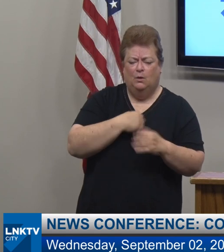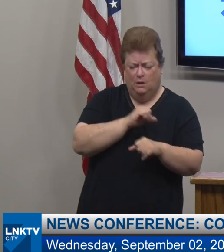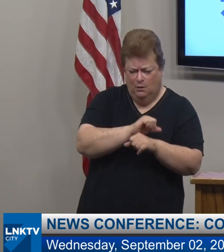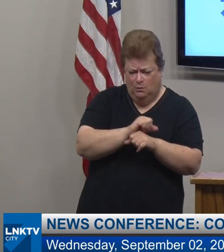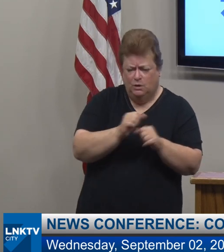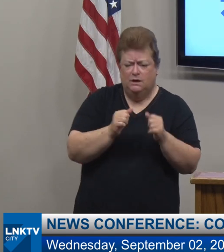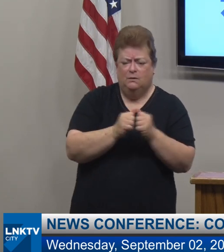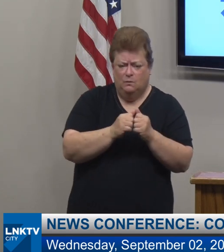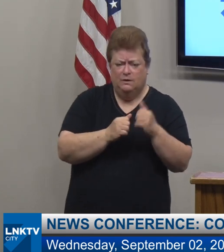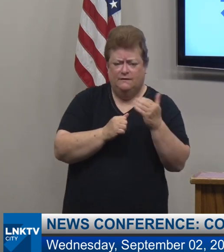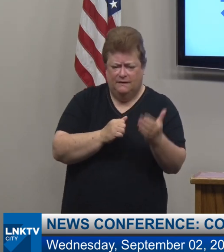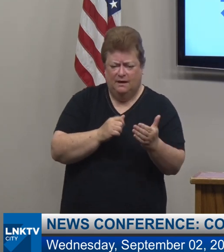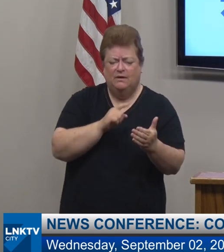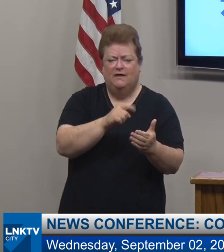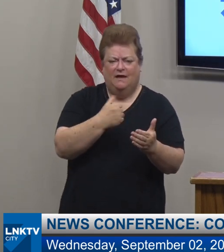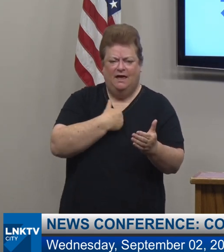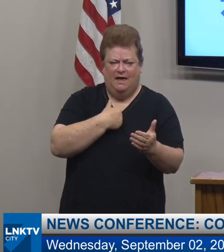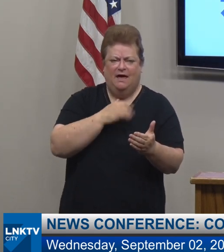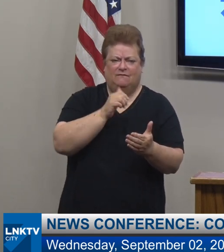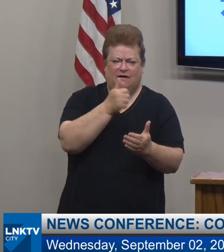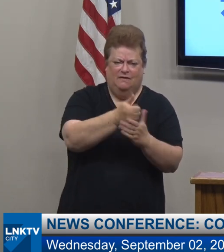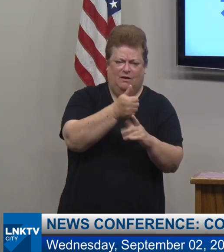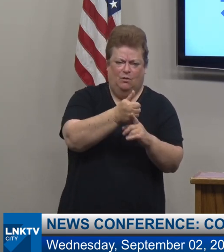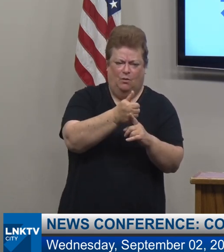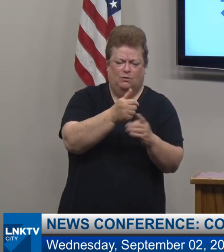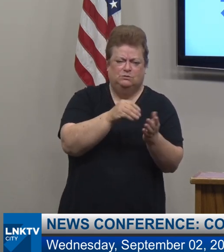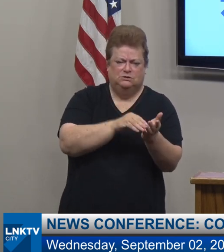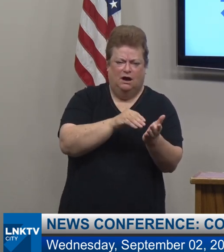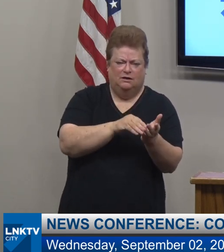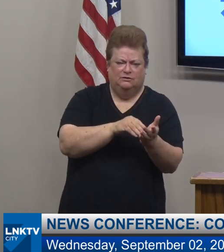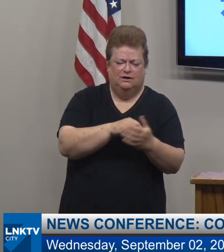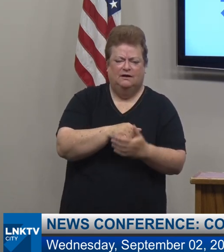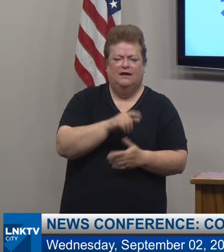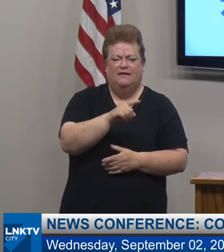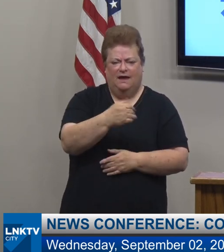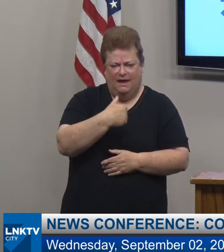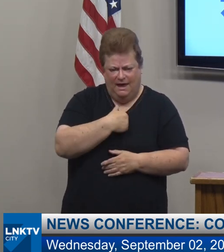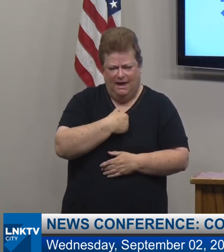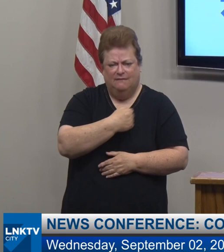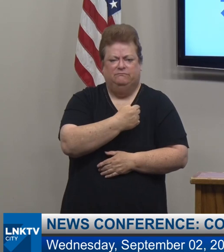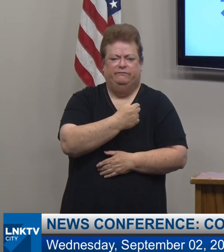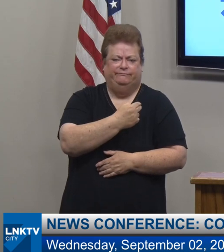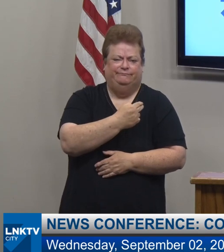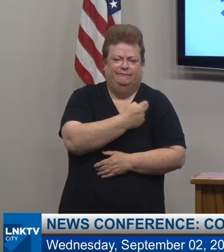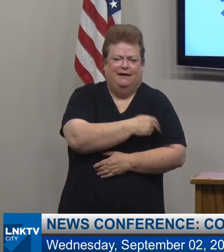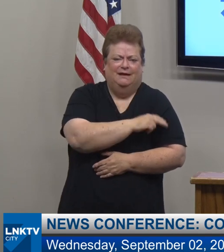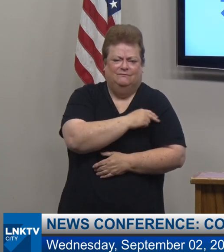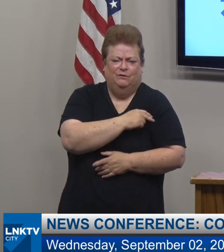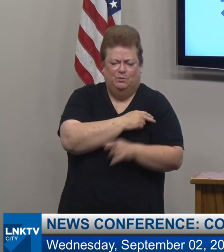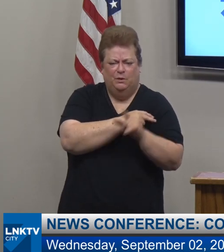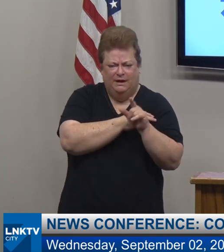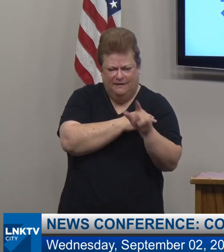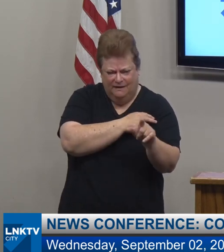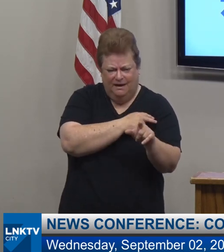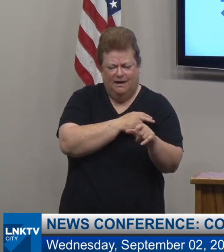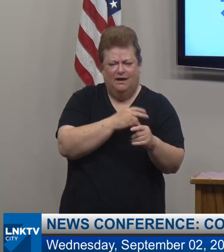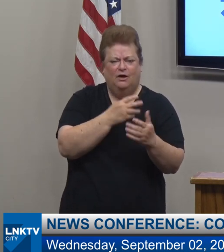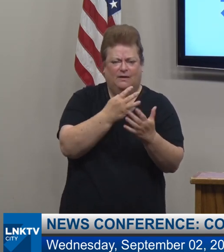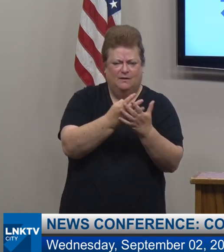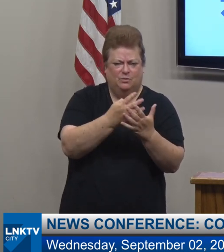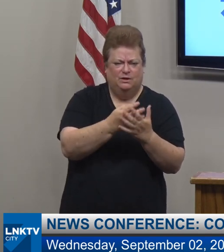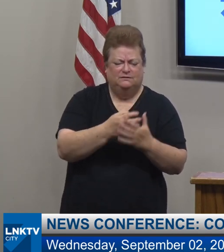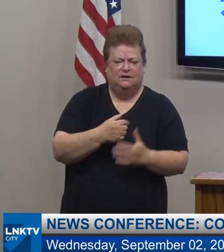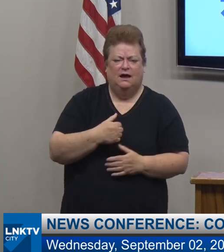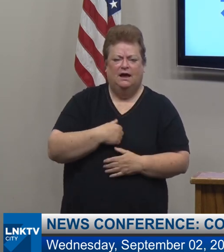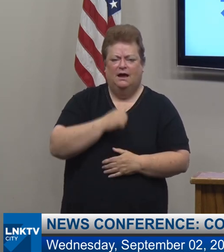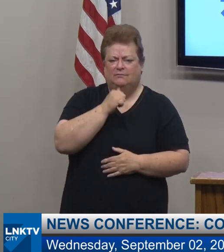with them. They have physicians on staff. They actually have an infirmary there. I can't honestly say, Andrew, that